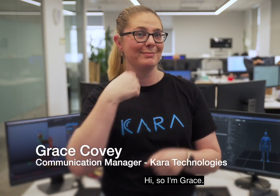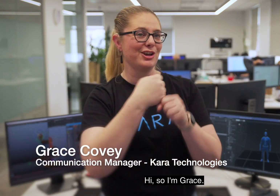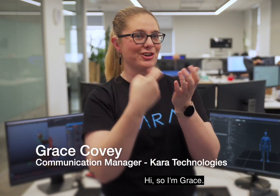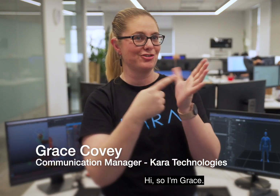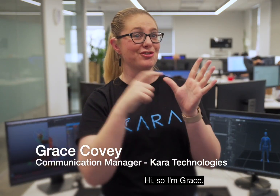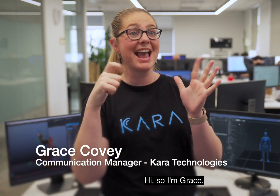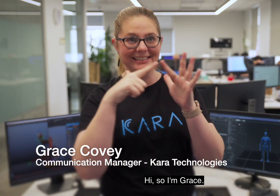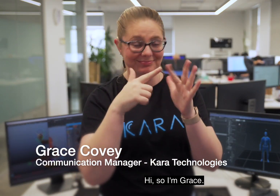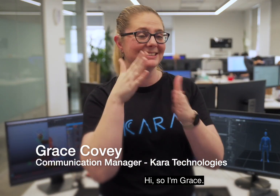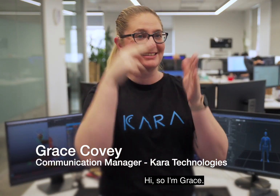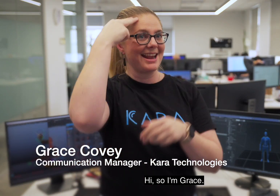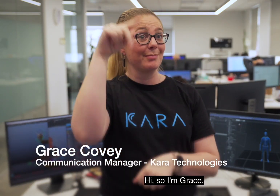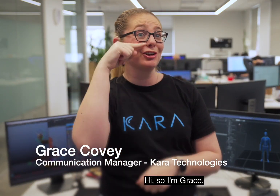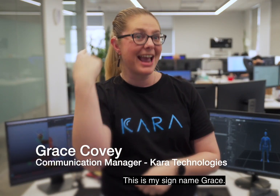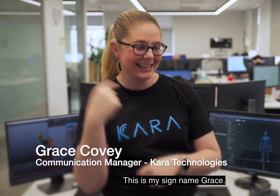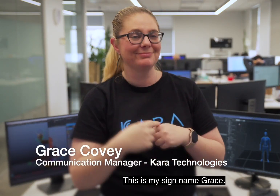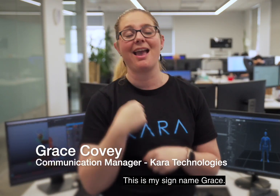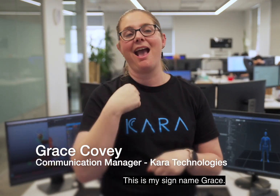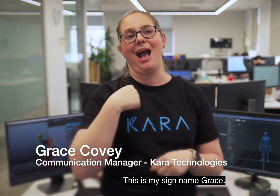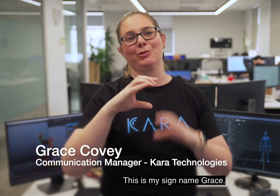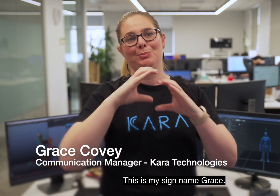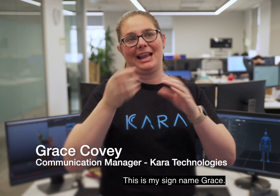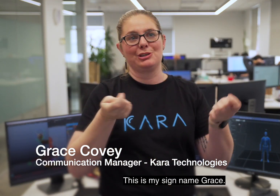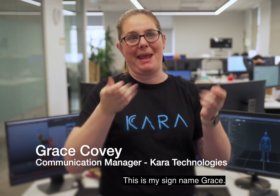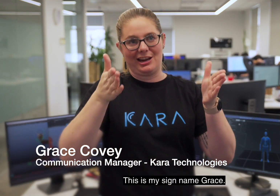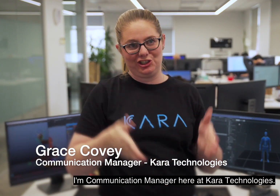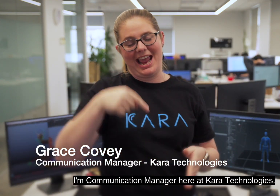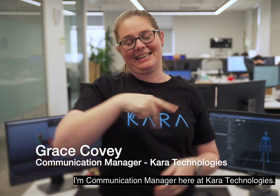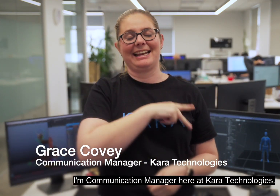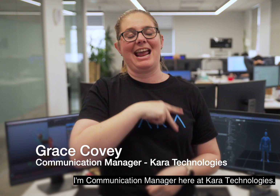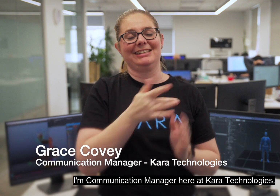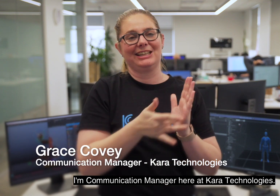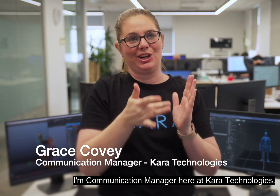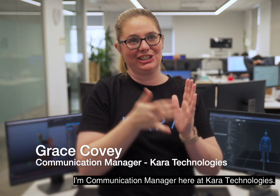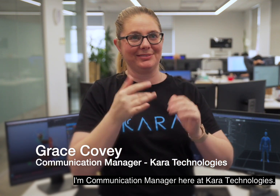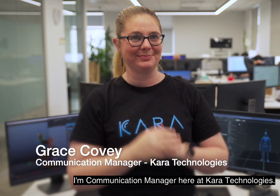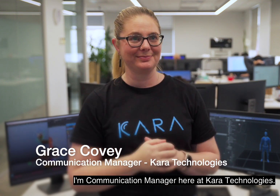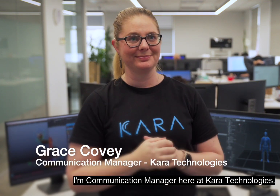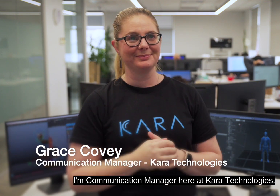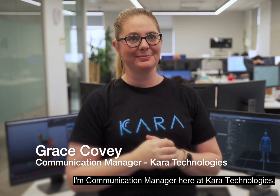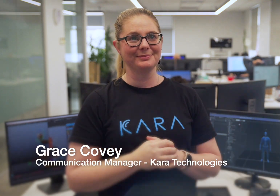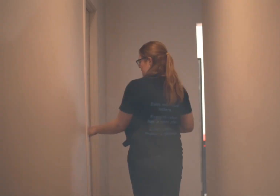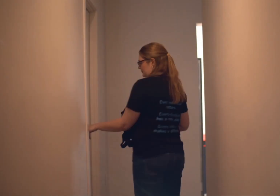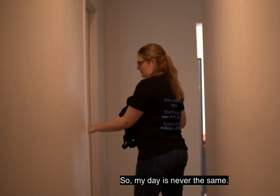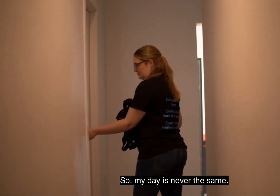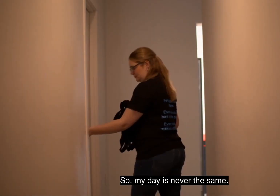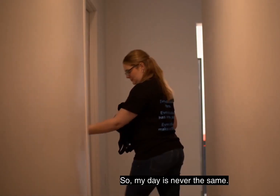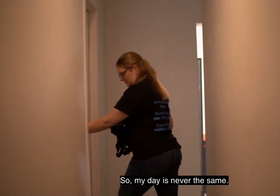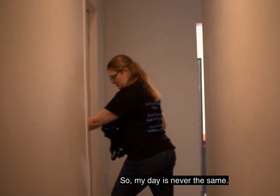Hi, so I'm Grace. This is my sign name Grace. I'm Communication Management here at Carre Technologies. So my